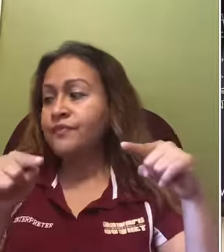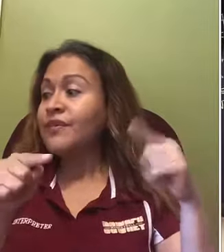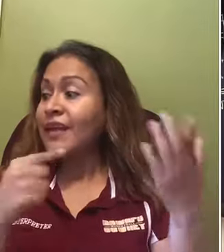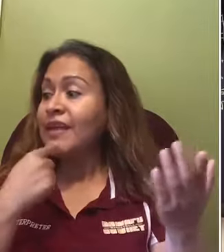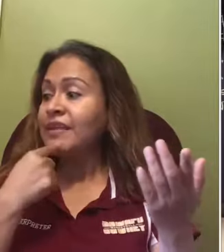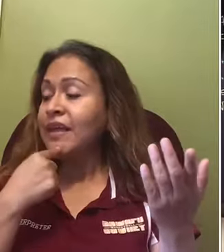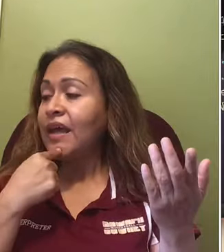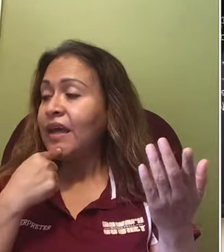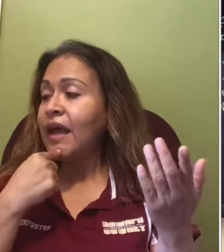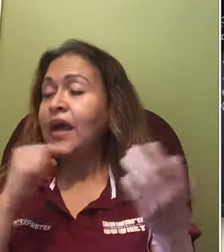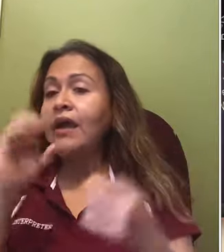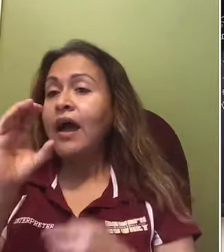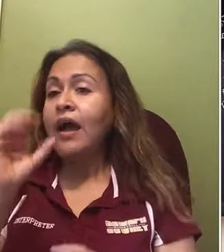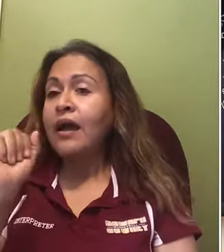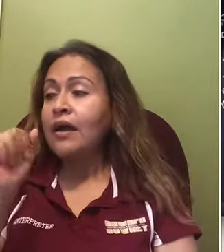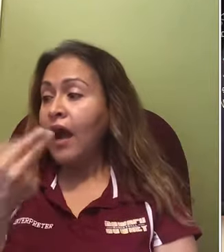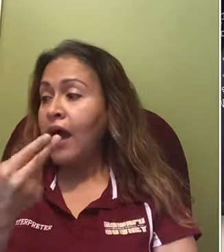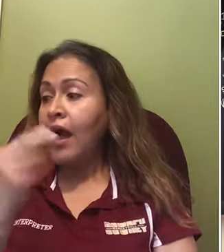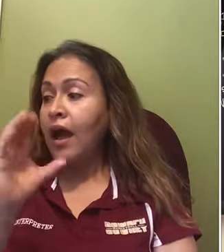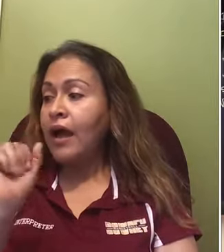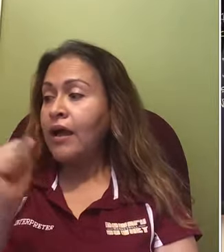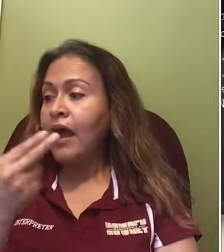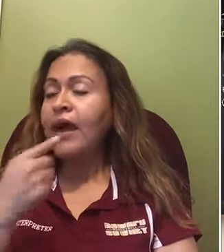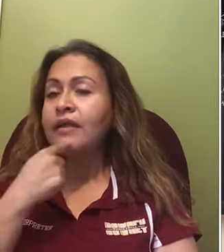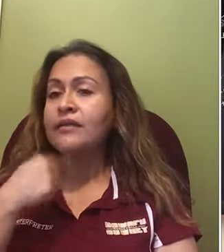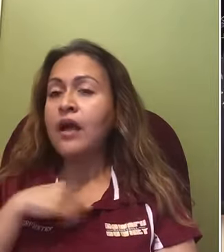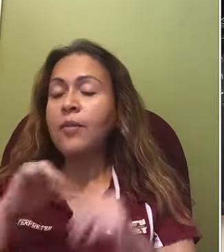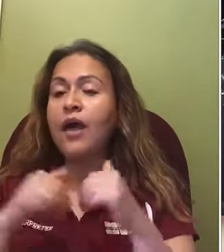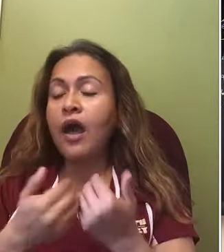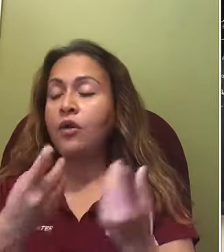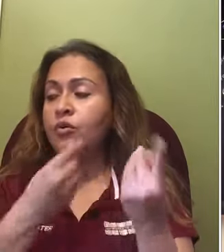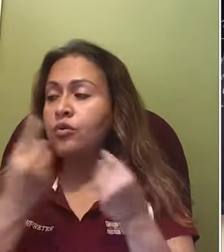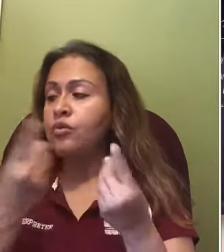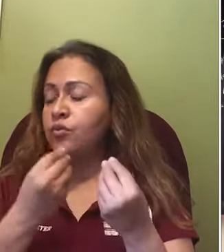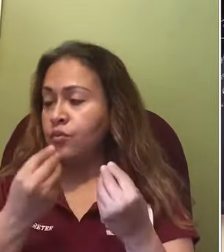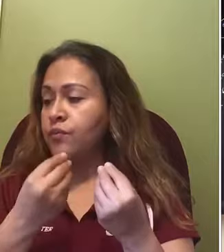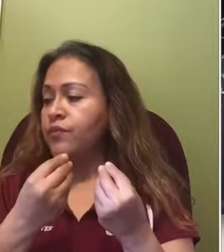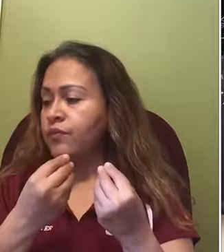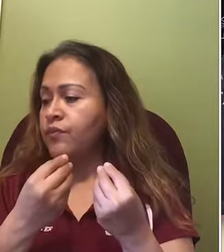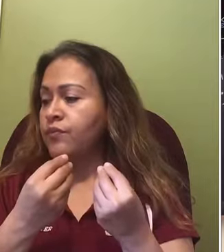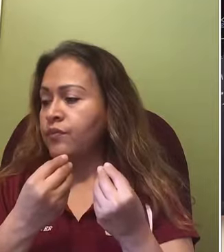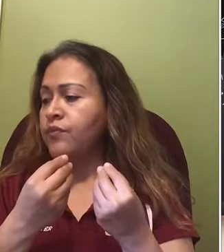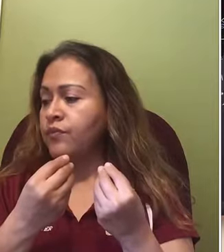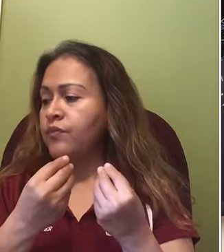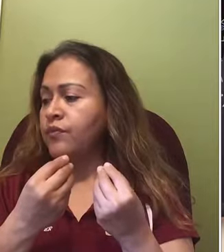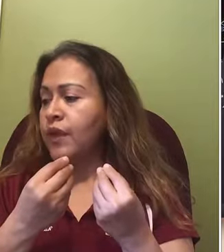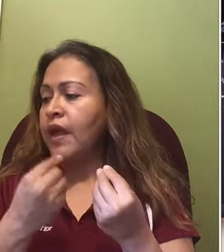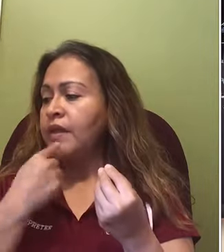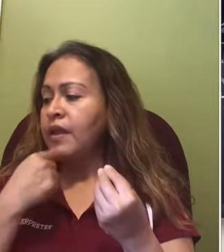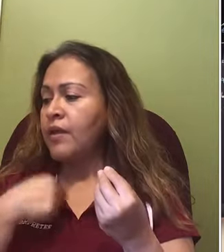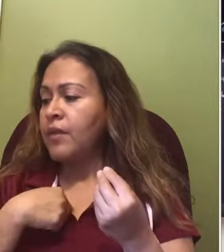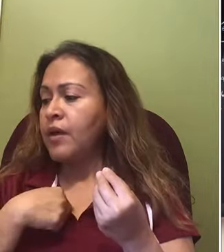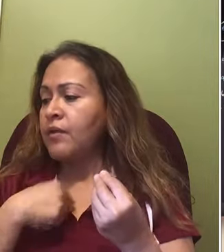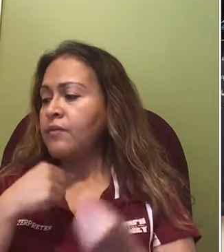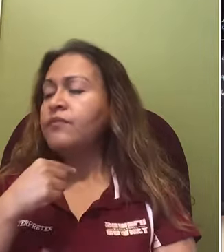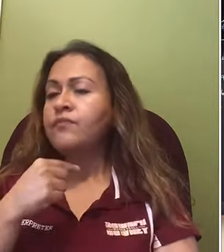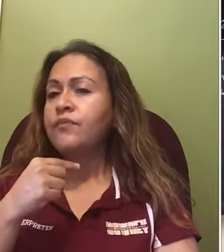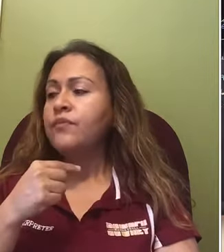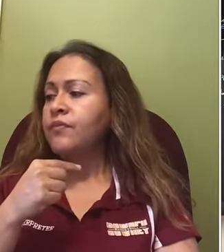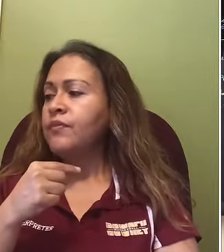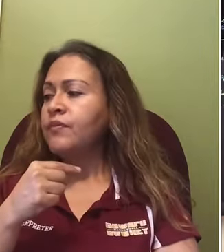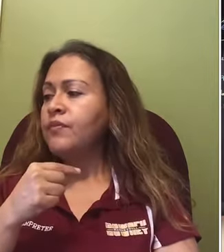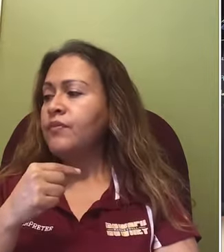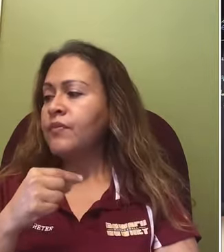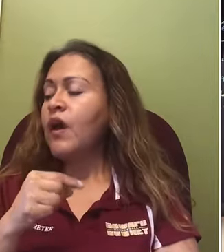SOHCAHTOA. So the ka tells us what to do with cosine. The ka part tells us that cosine is adjacent